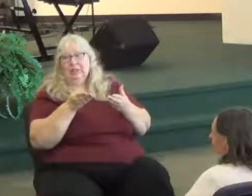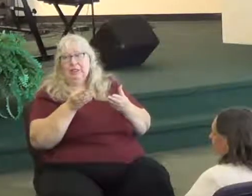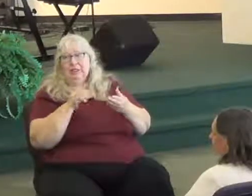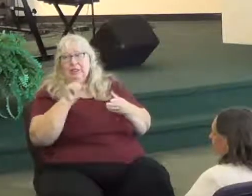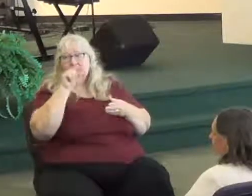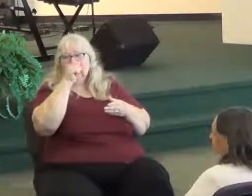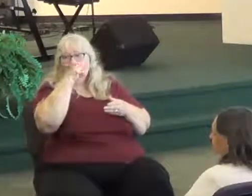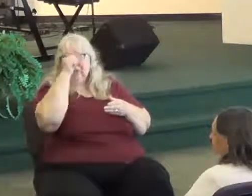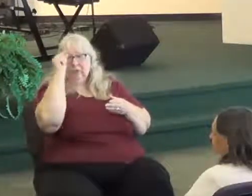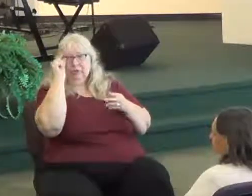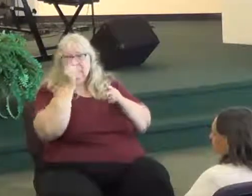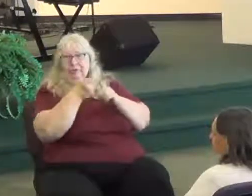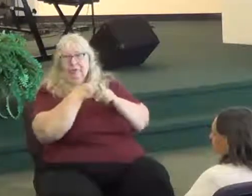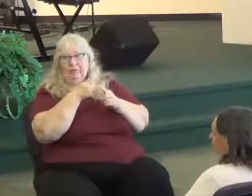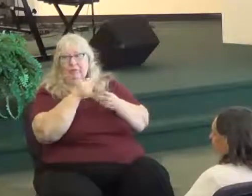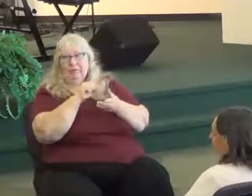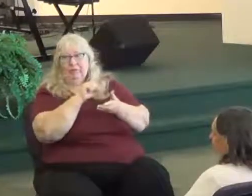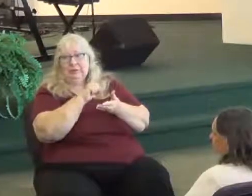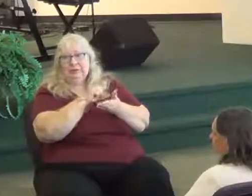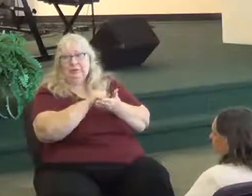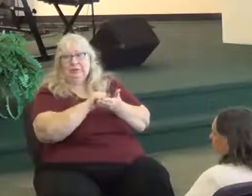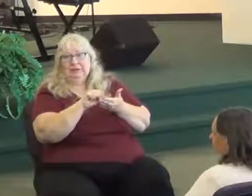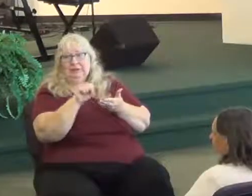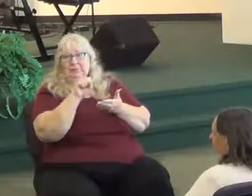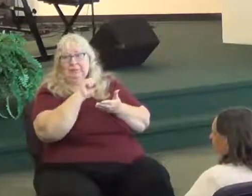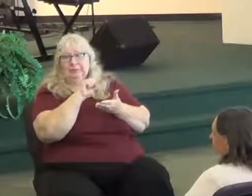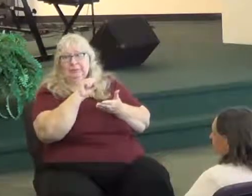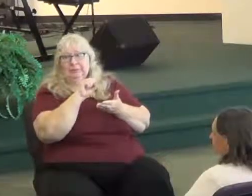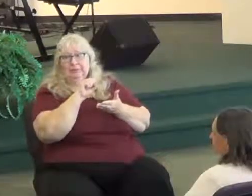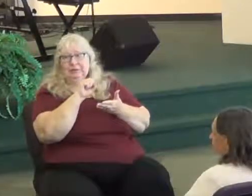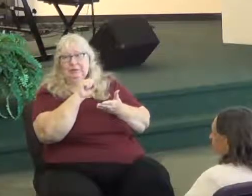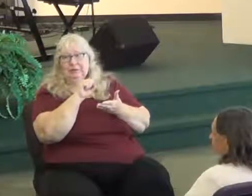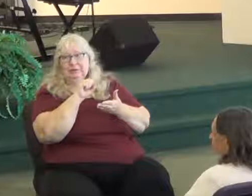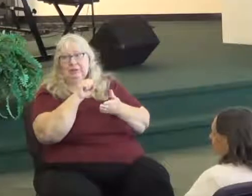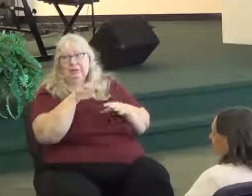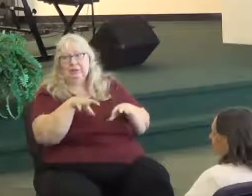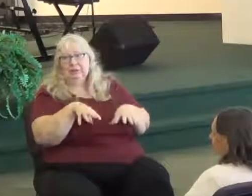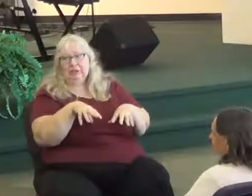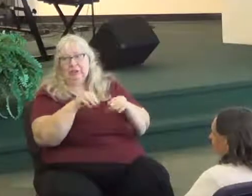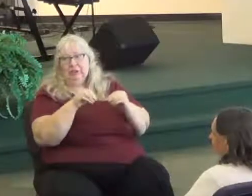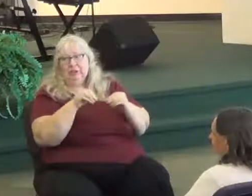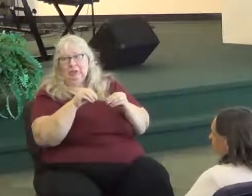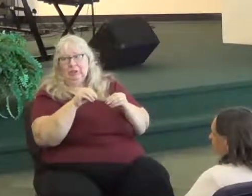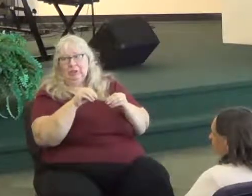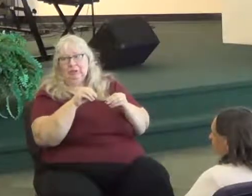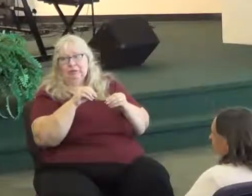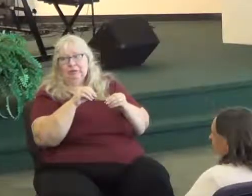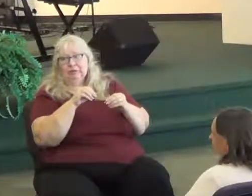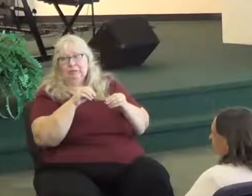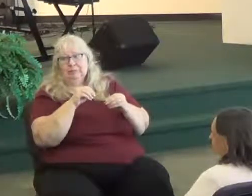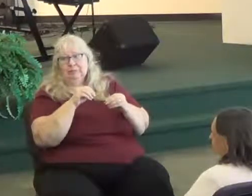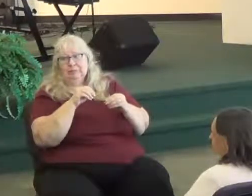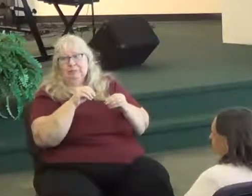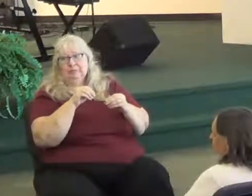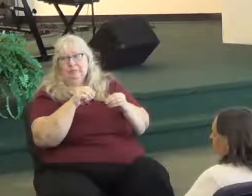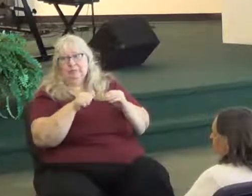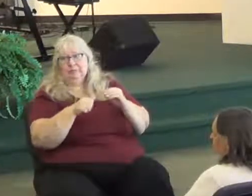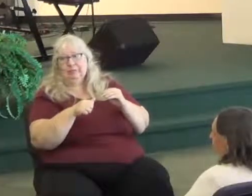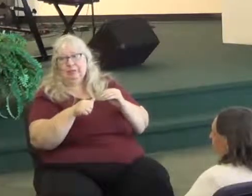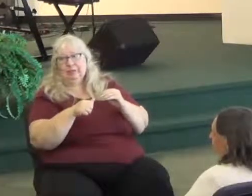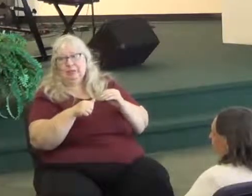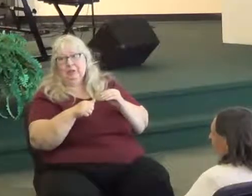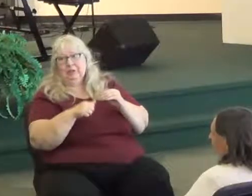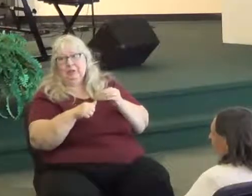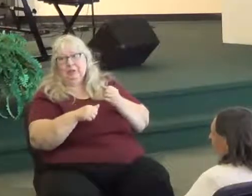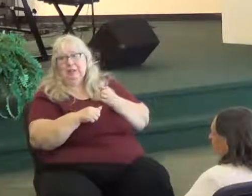and after graduation he moved to Franklin, Indiana, and he took a position as associate pastor down there. And then he was youth